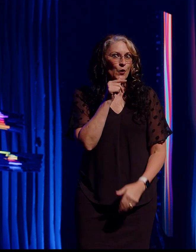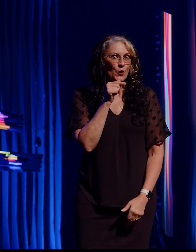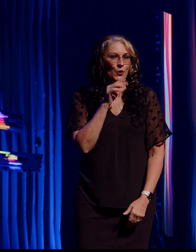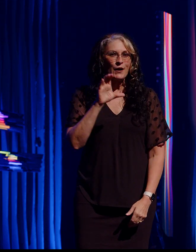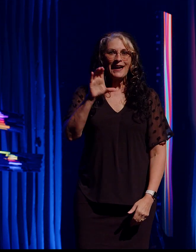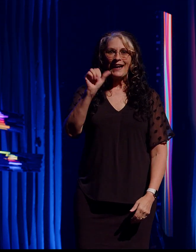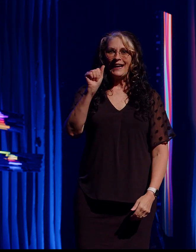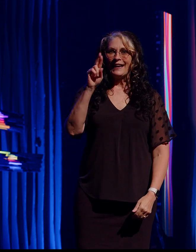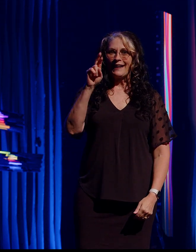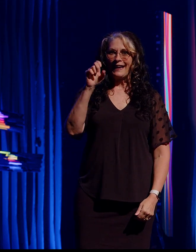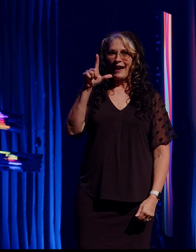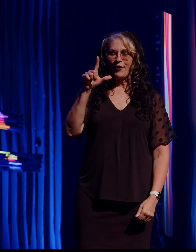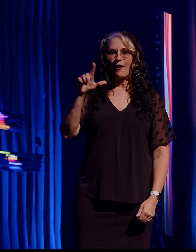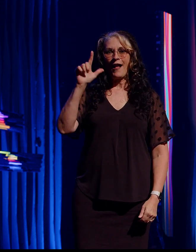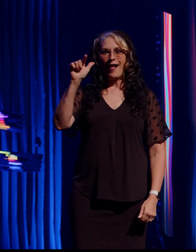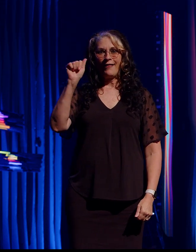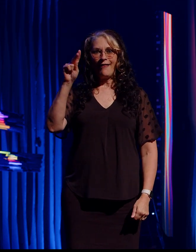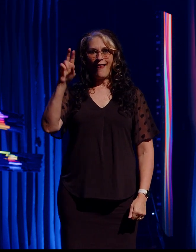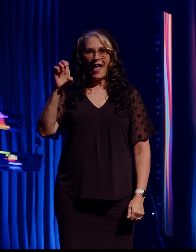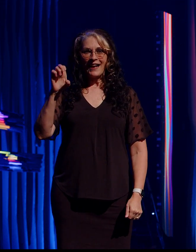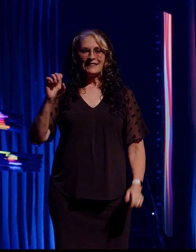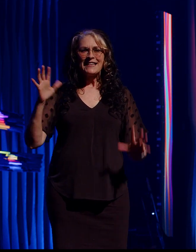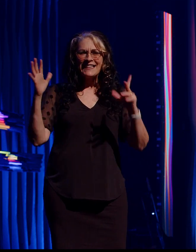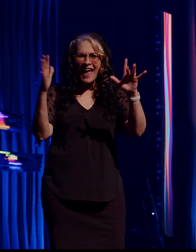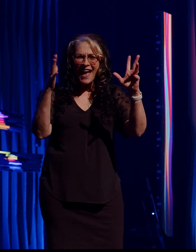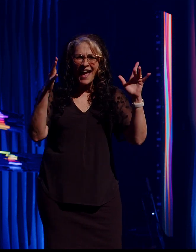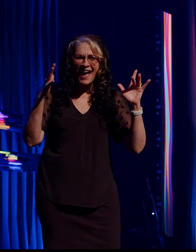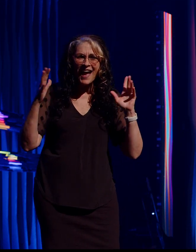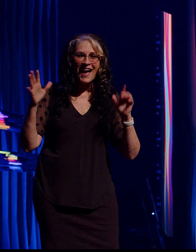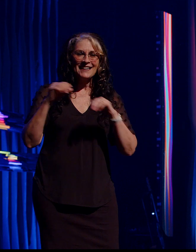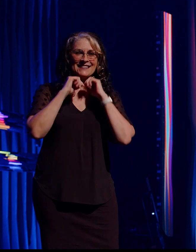it's Carol Lance. Yeah.